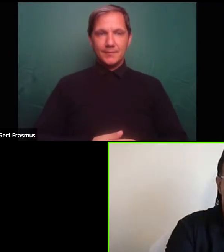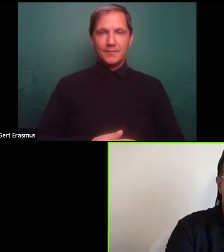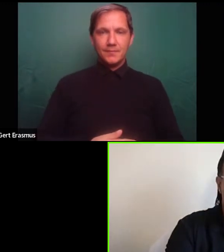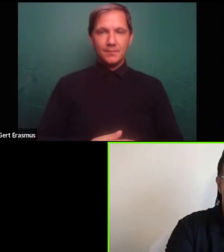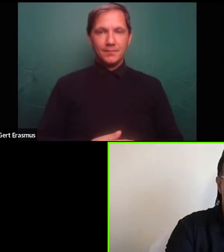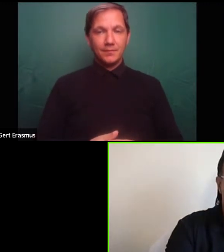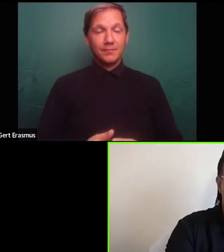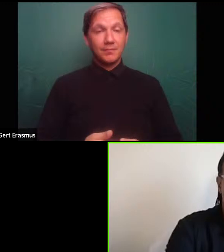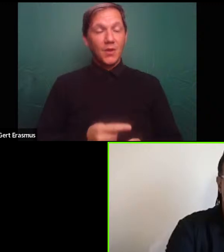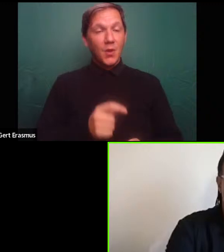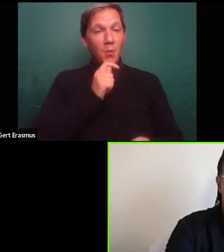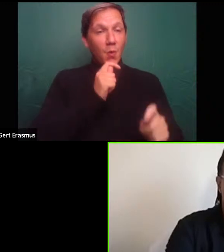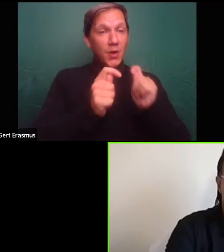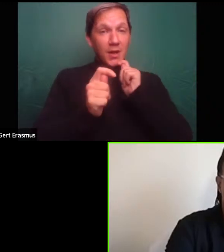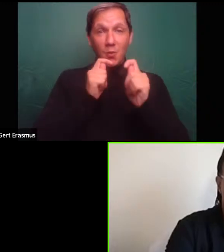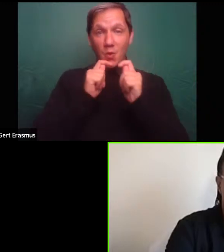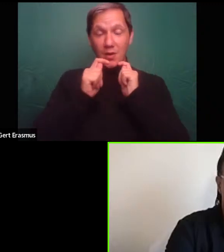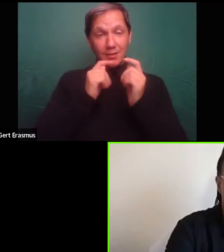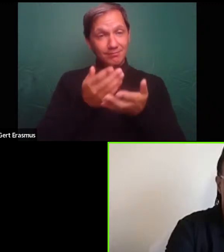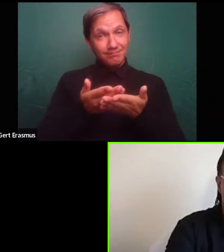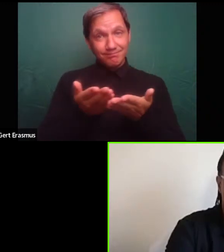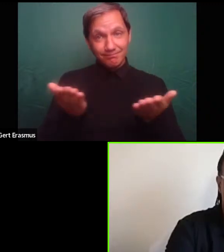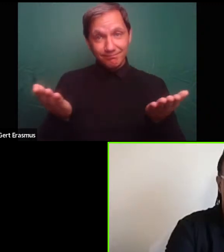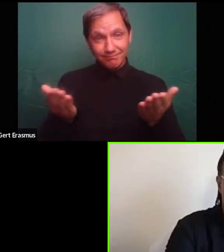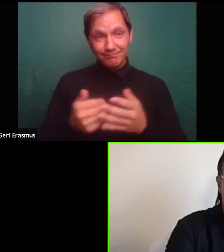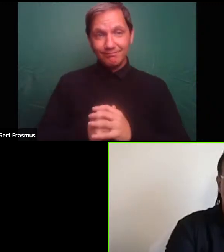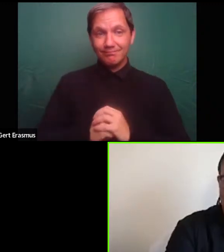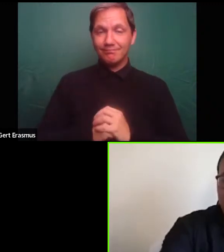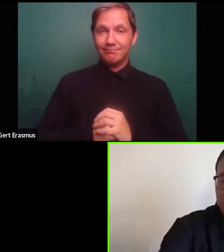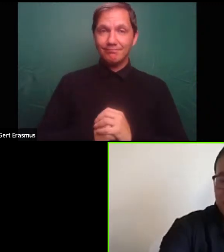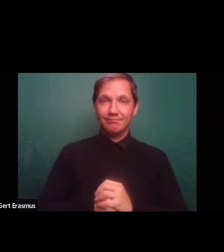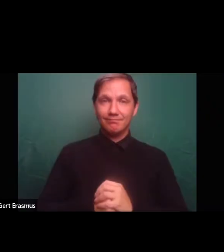Good morning, everyone.